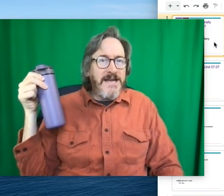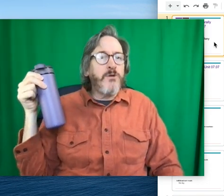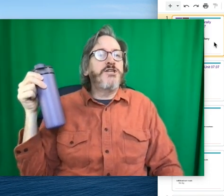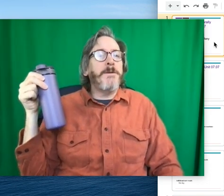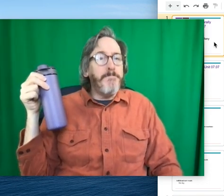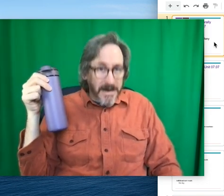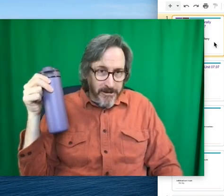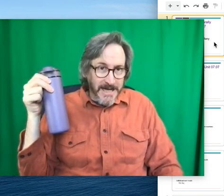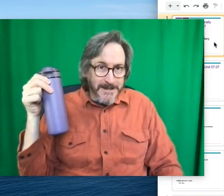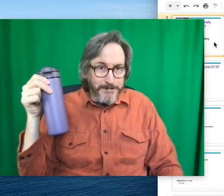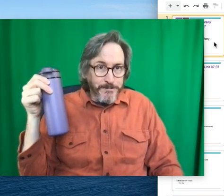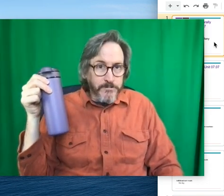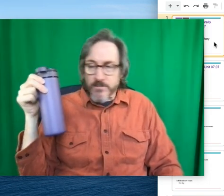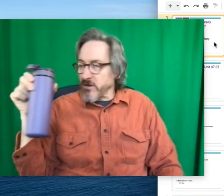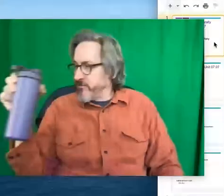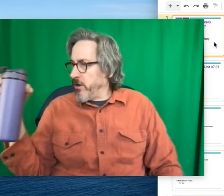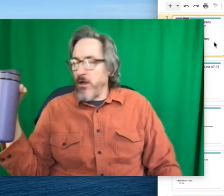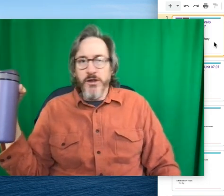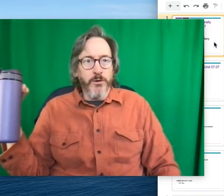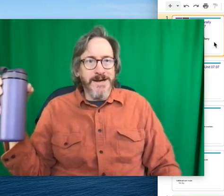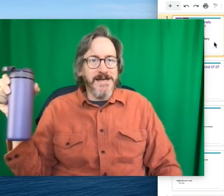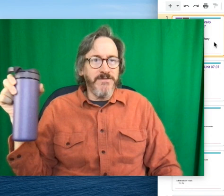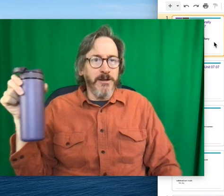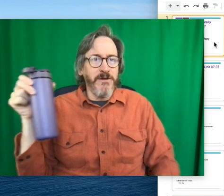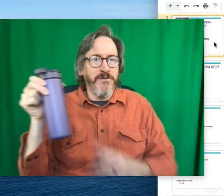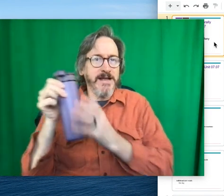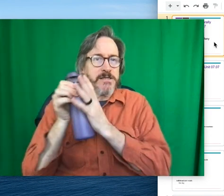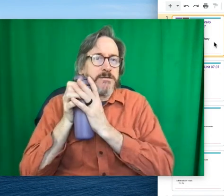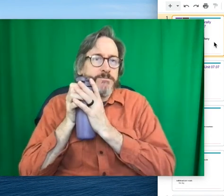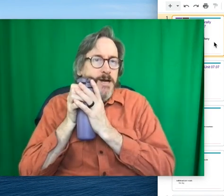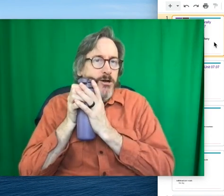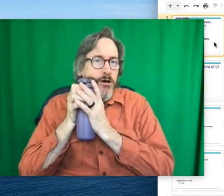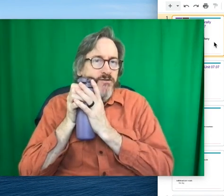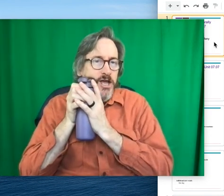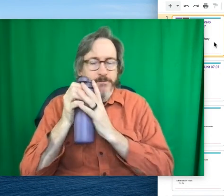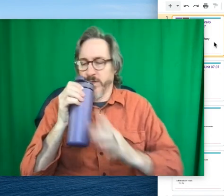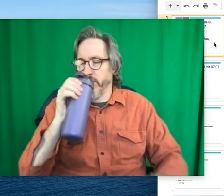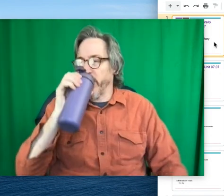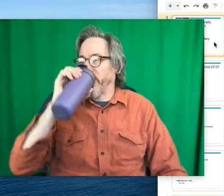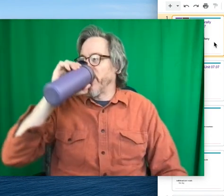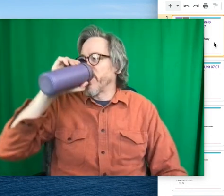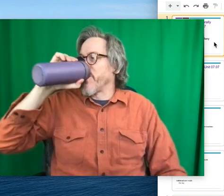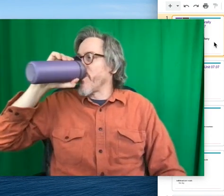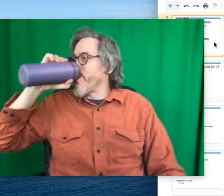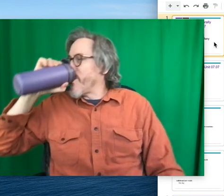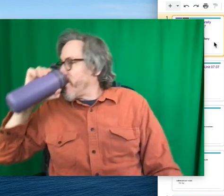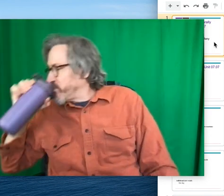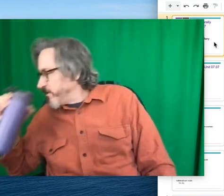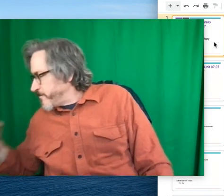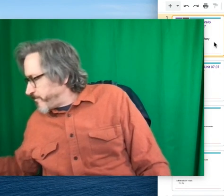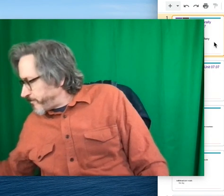Well, why don't you marry it? For all you Arrested Development fans. Okay.